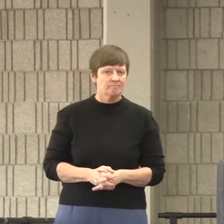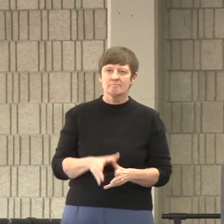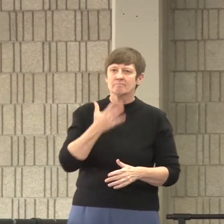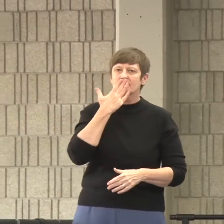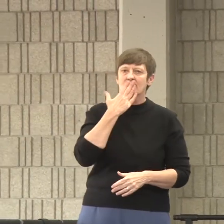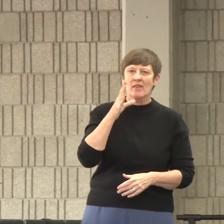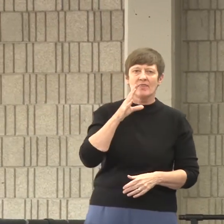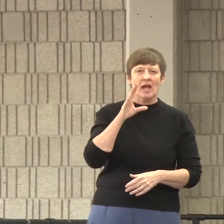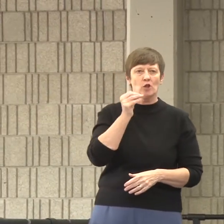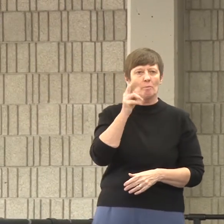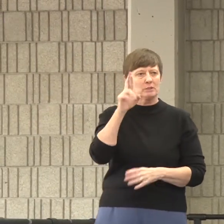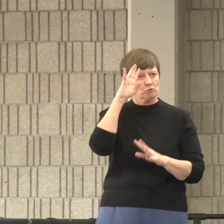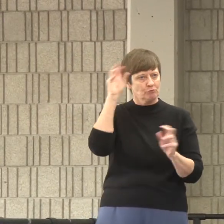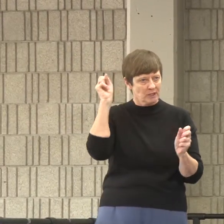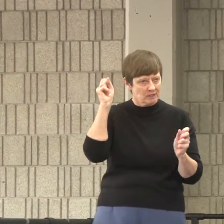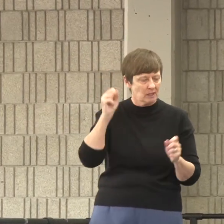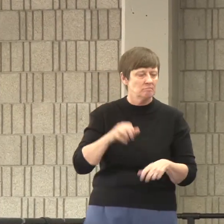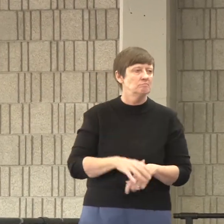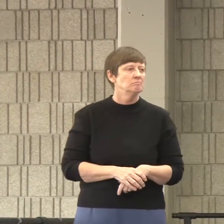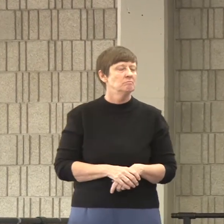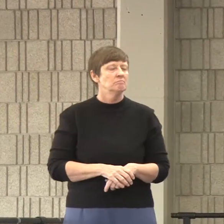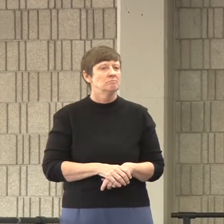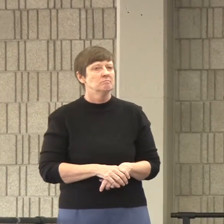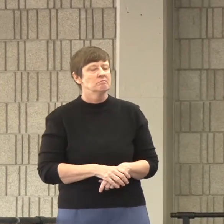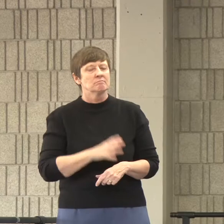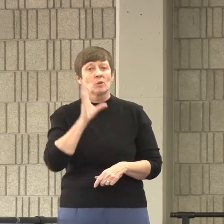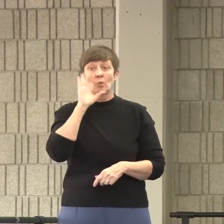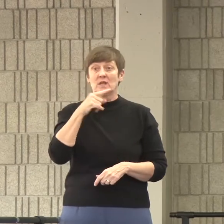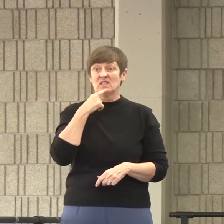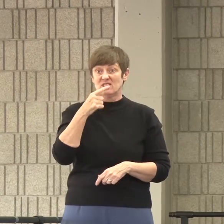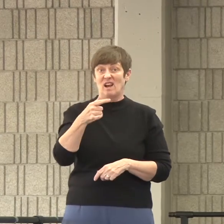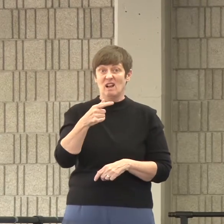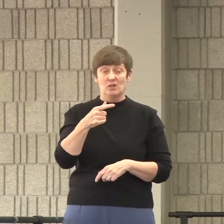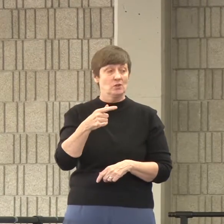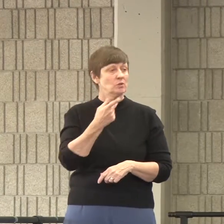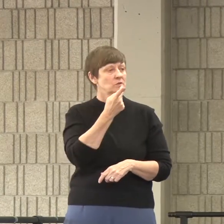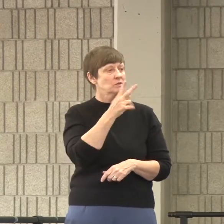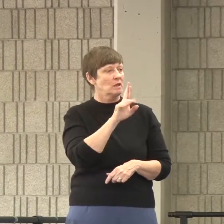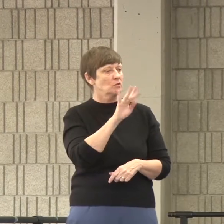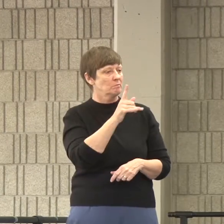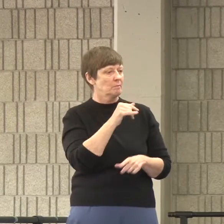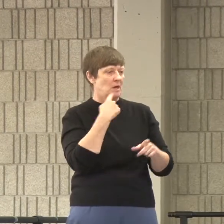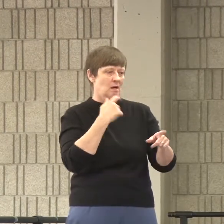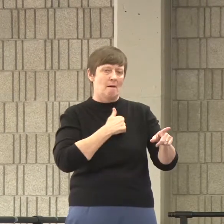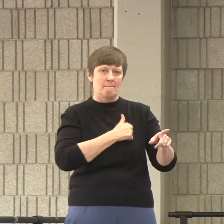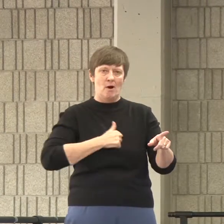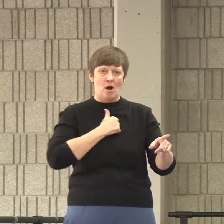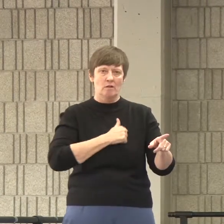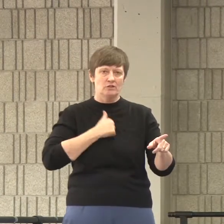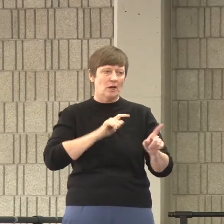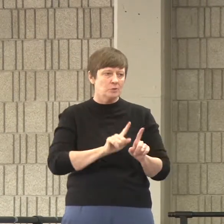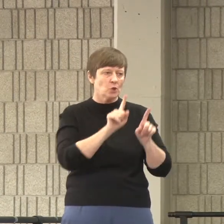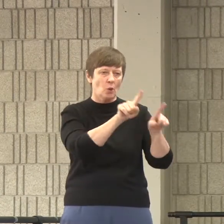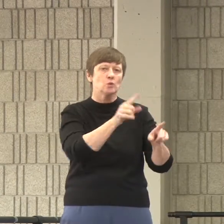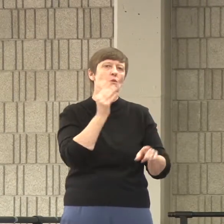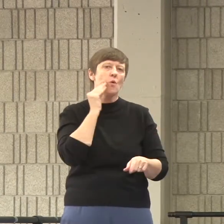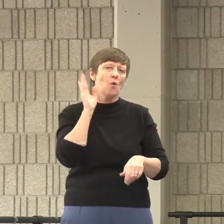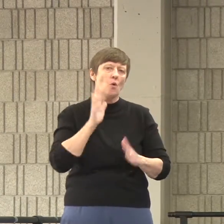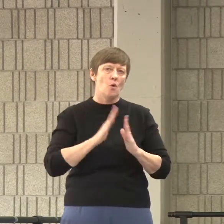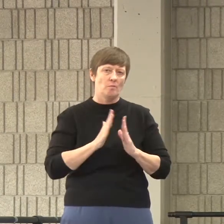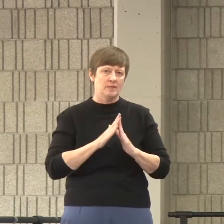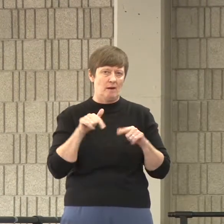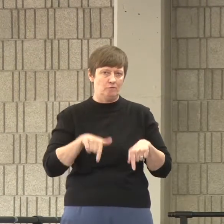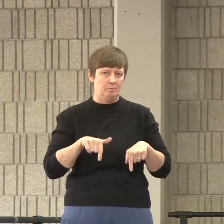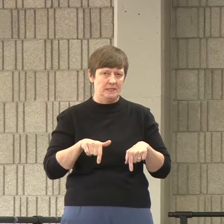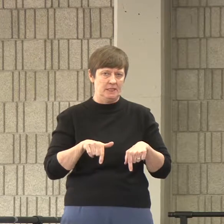Thank you, Mr. President. I will say in advance to Dr. Pilgrim, I apologize. I'll be going to her hometown